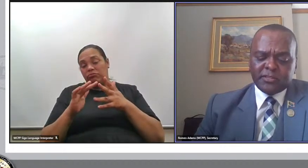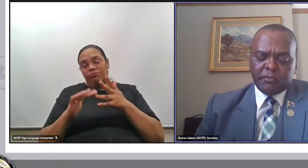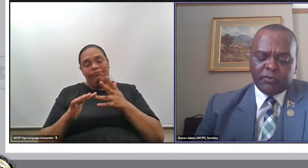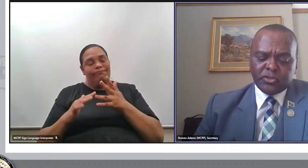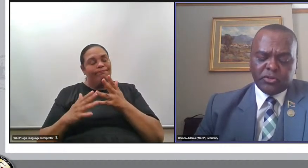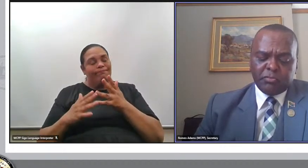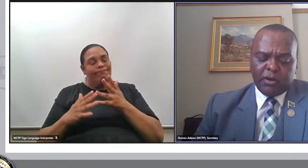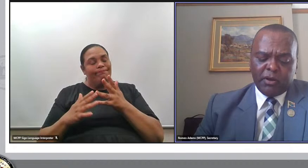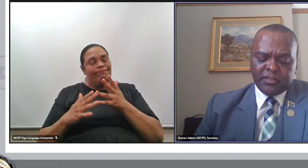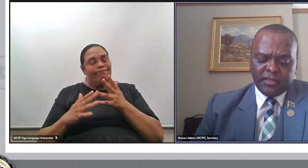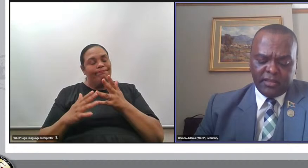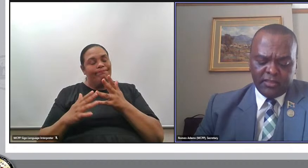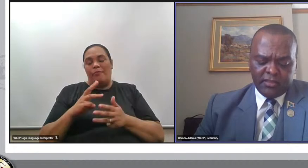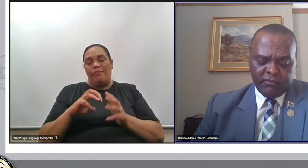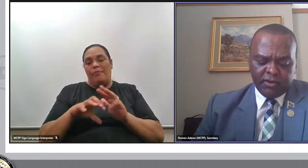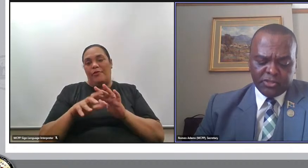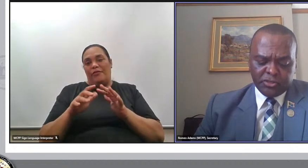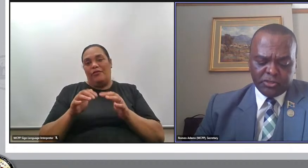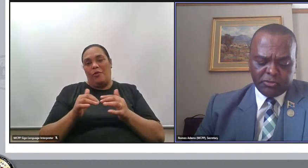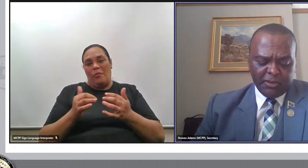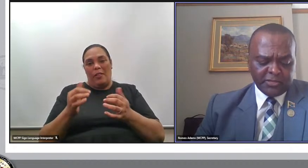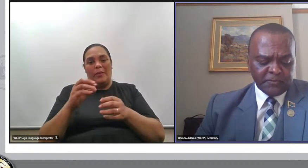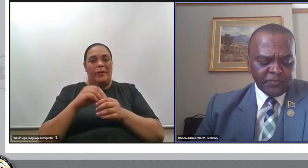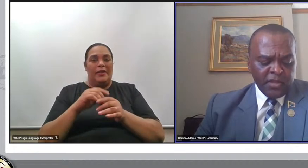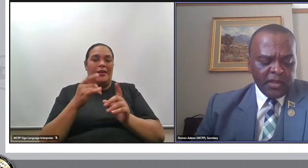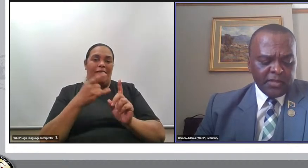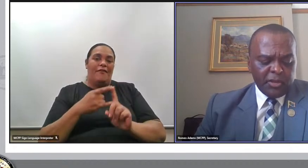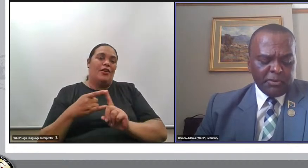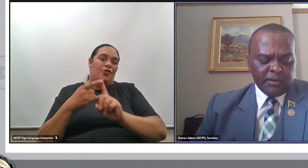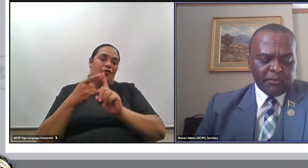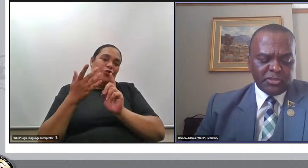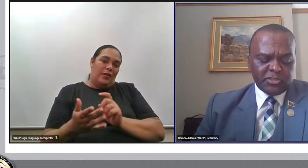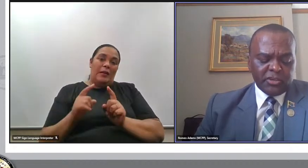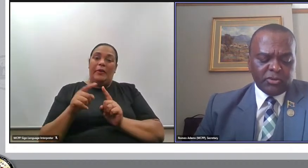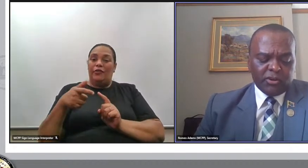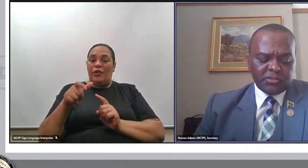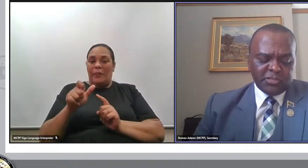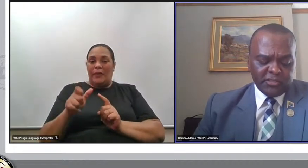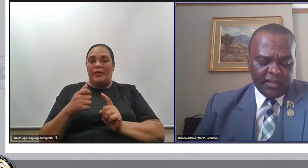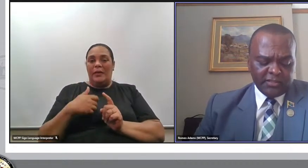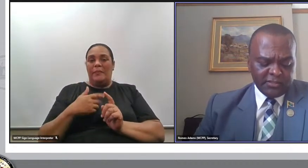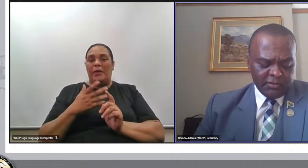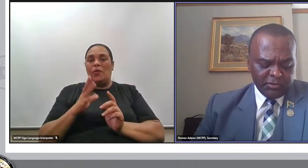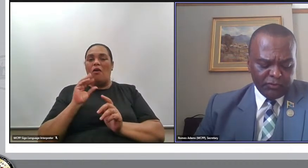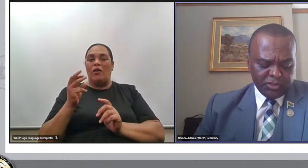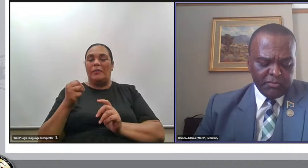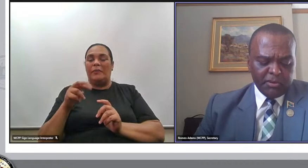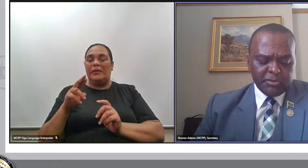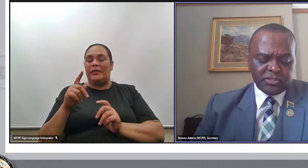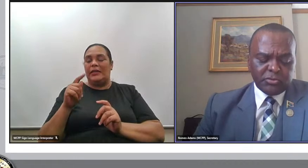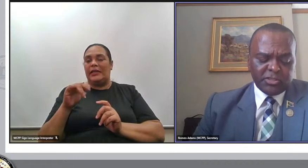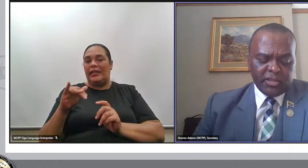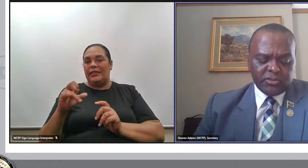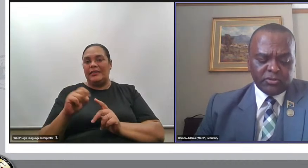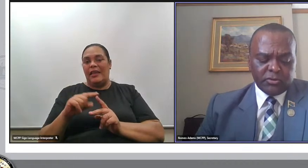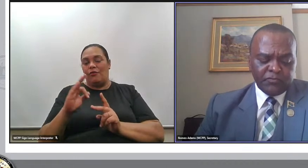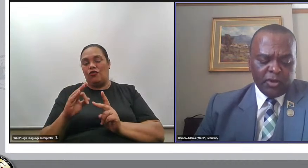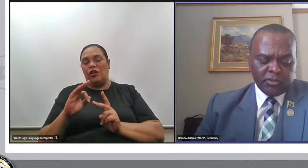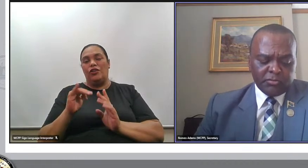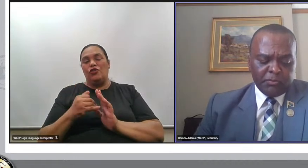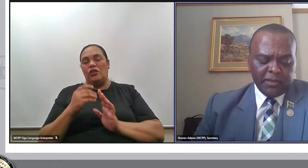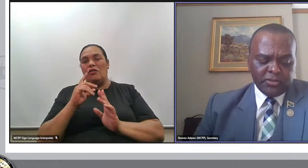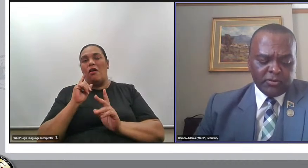the Western Cape Provincial Parliament in the virtual space. Chairperson, I may be just going to ask Mr. Titus and Ms. Fushia maybe just to attend